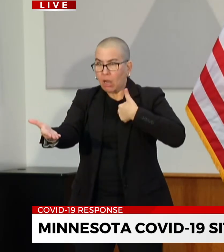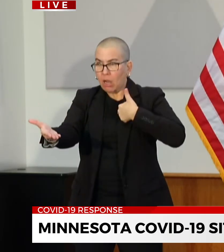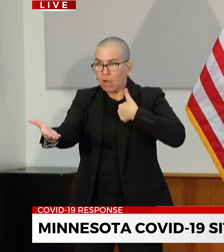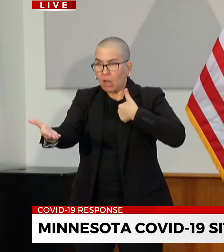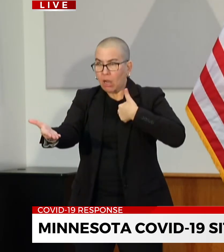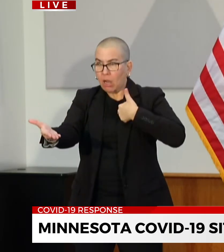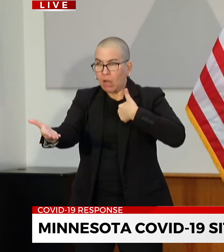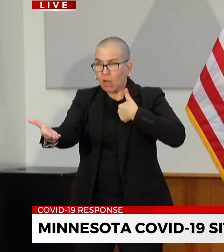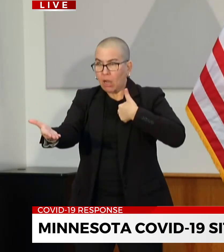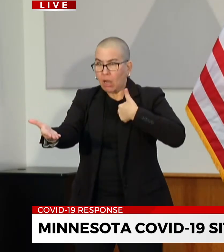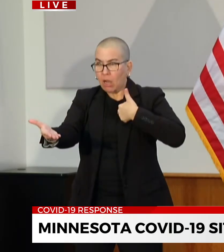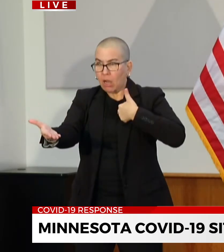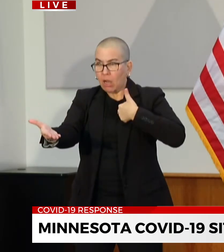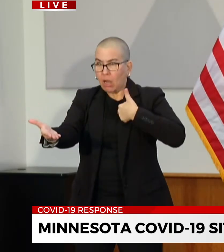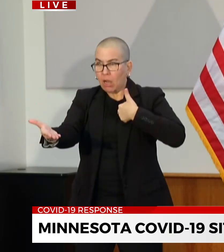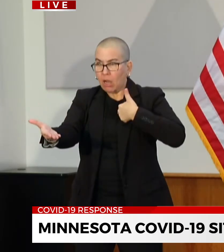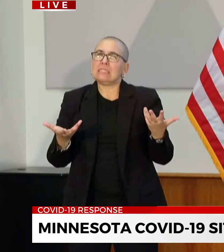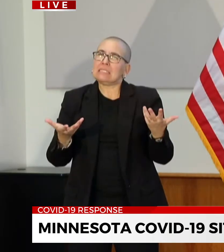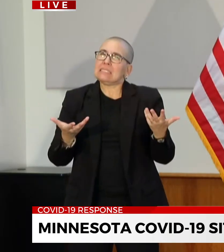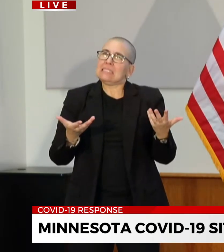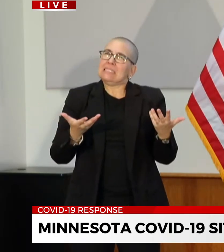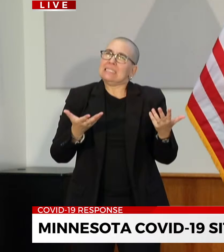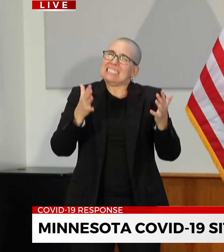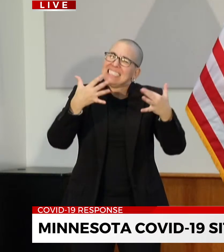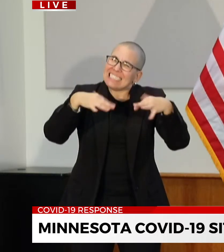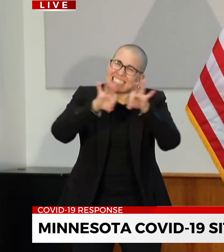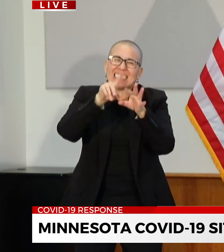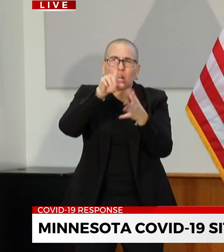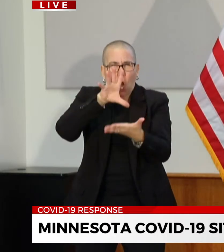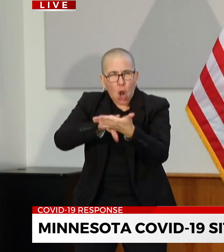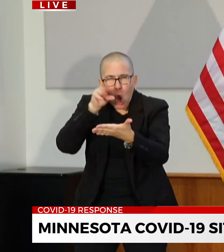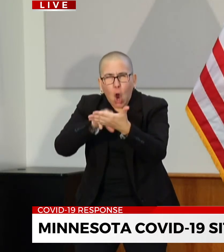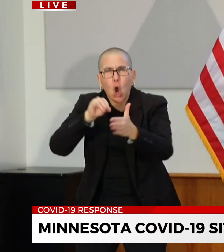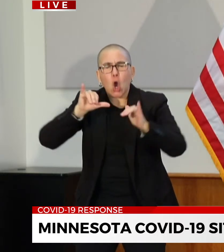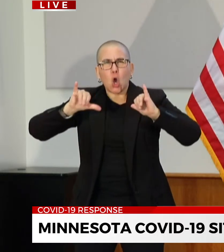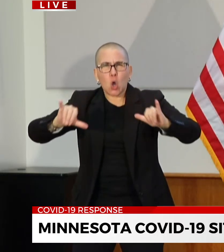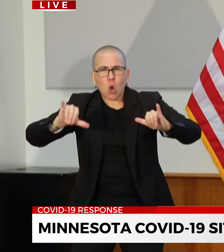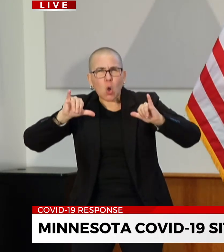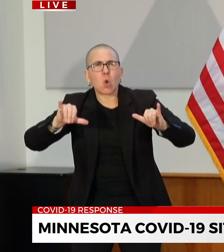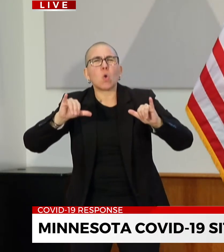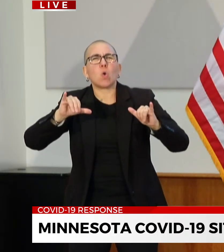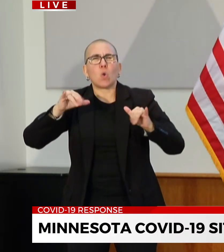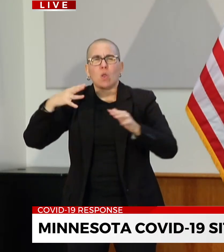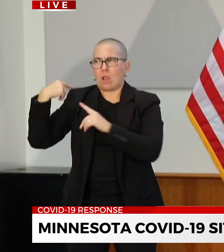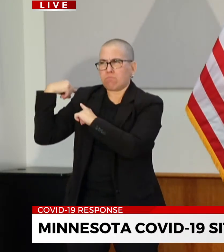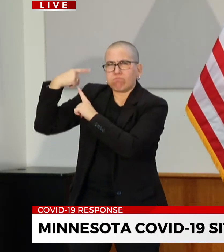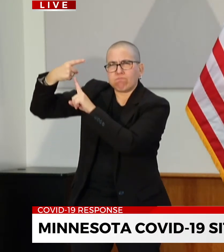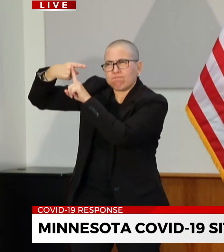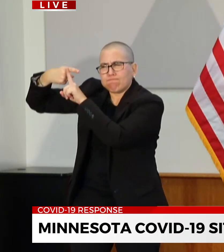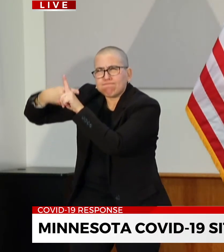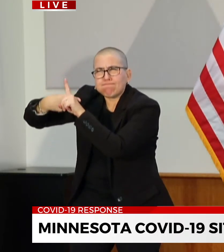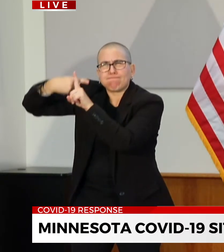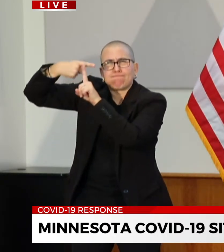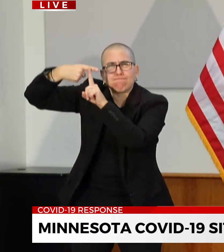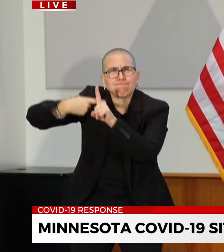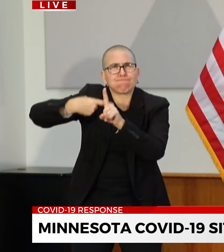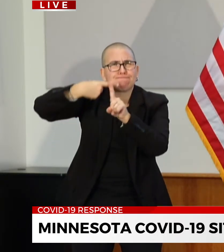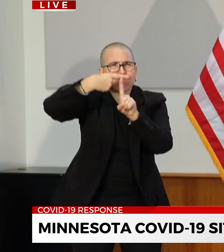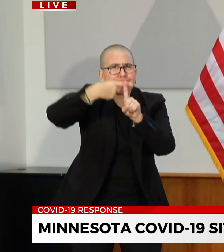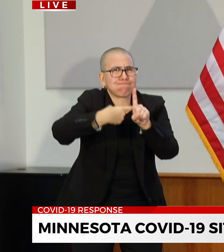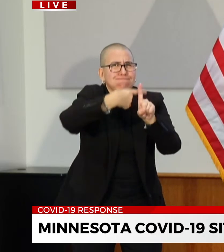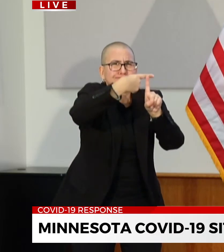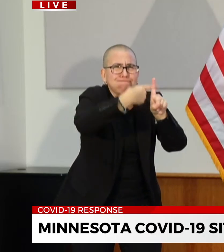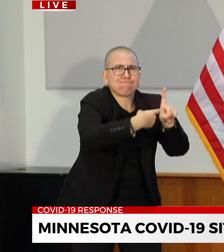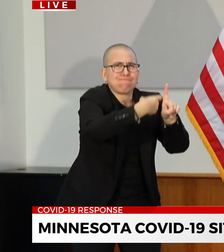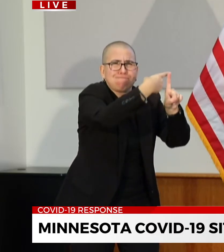most important things that we've learned over the course of months. A much, much higher rate of transmission among asymptomatic people than we thought